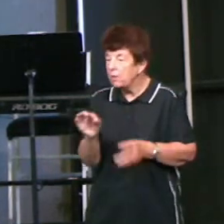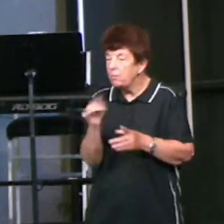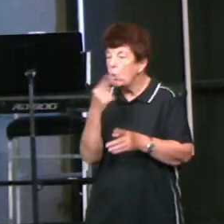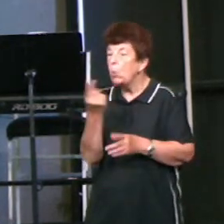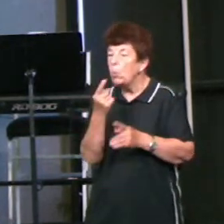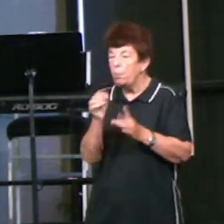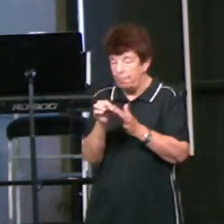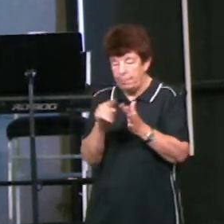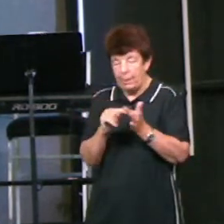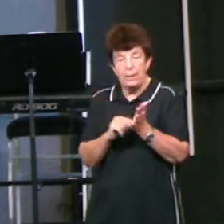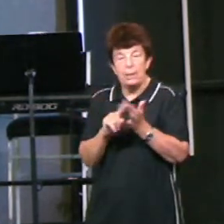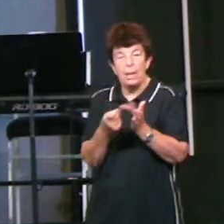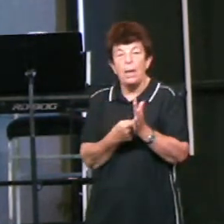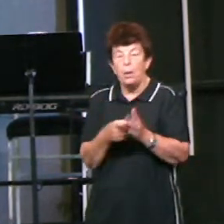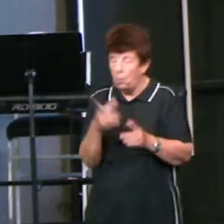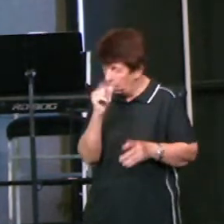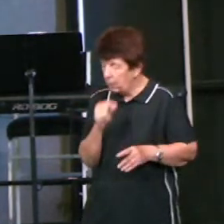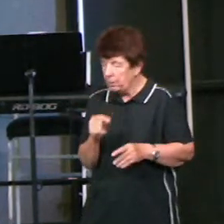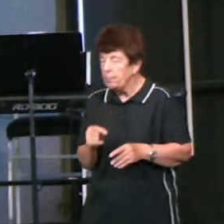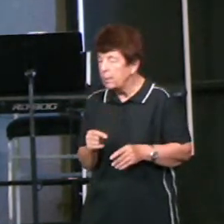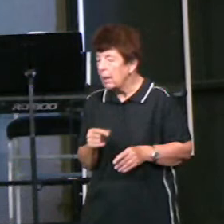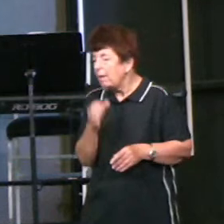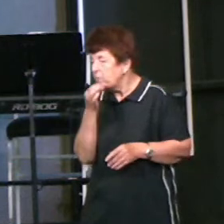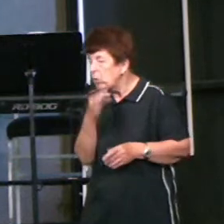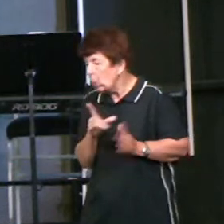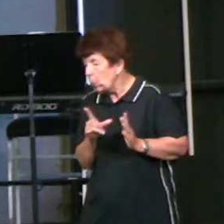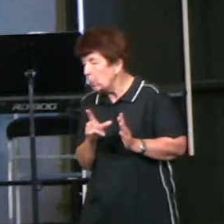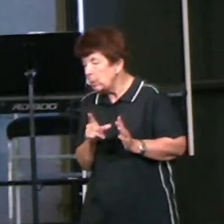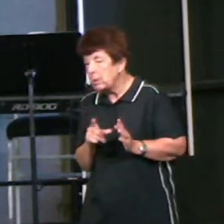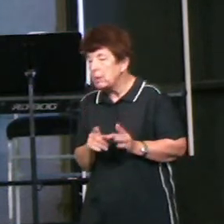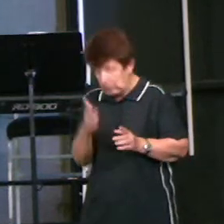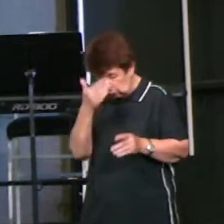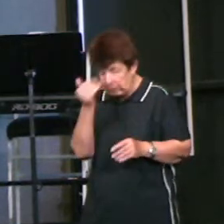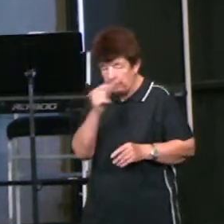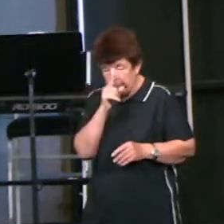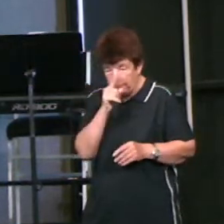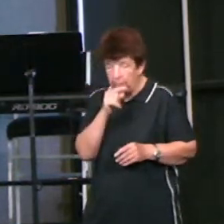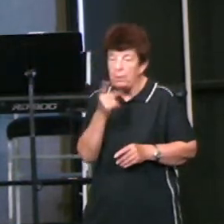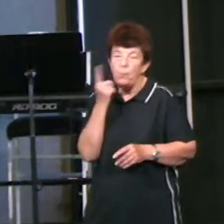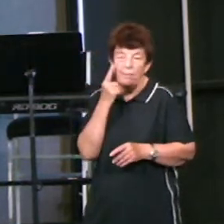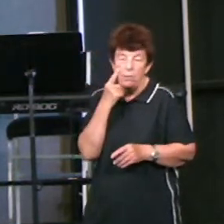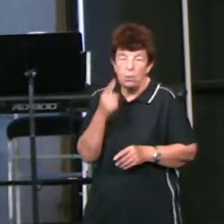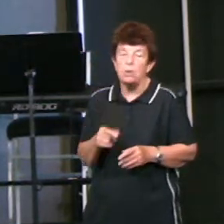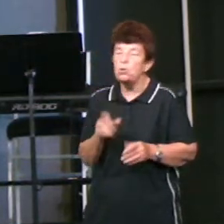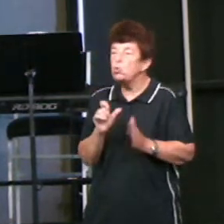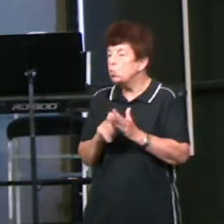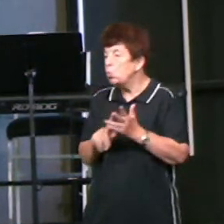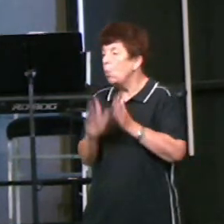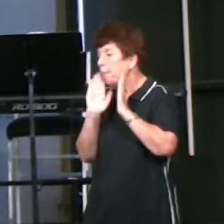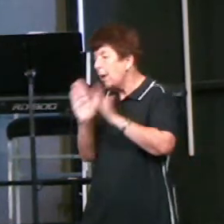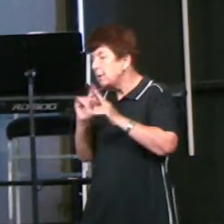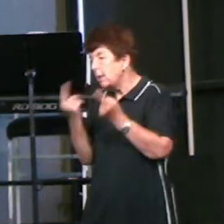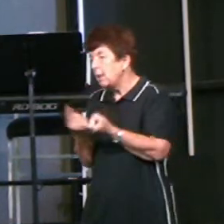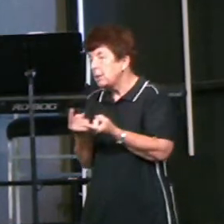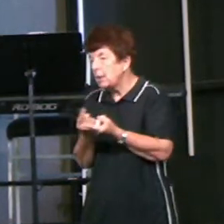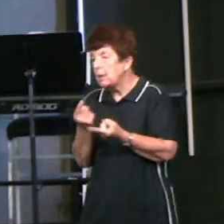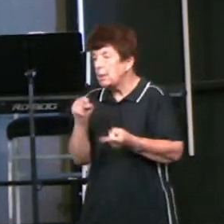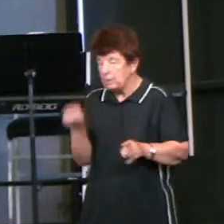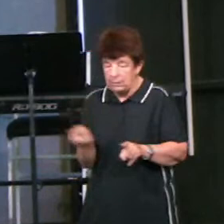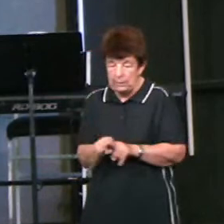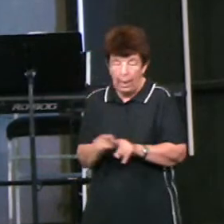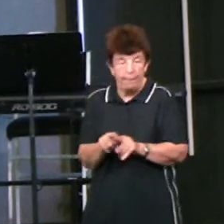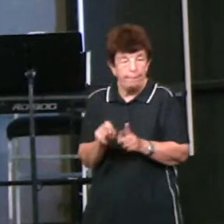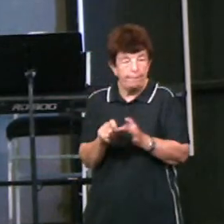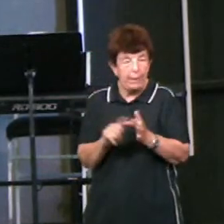not a new character in the Bible. We've been flicking through Acts. There's been quite a few Christian people that we're looking at doing amazing things. But this is the same